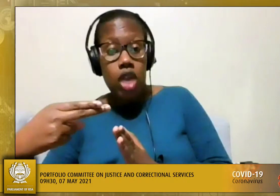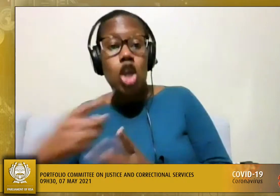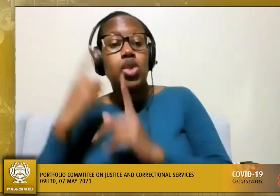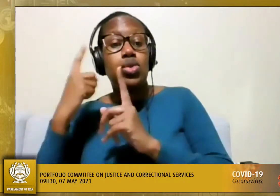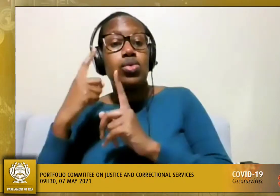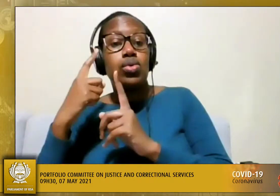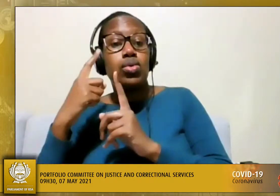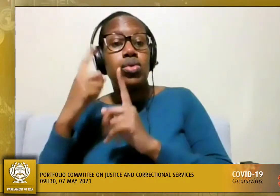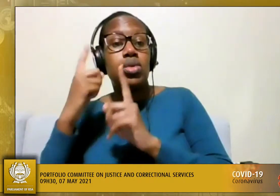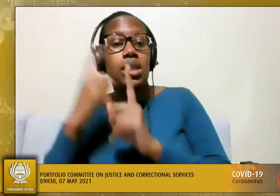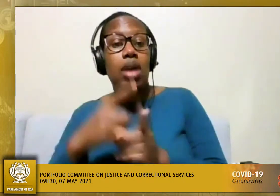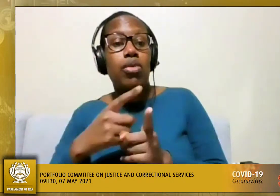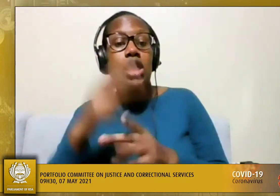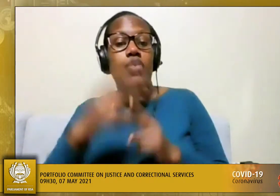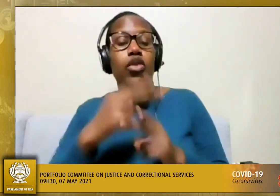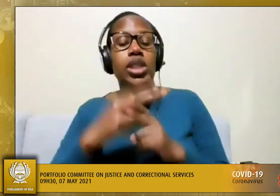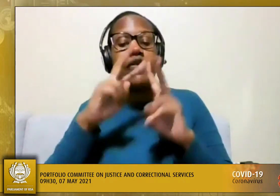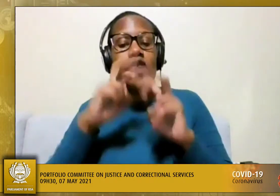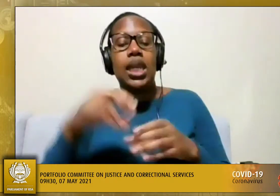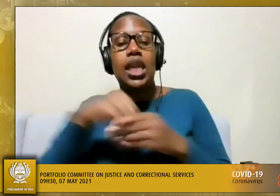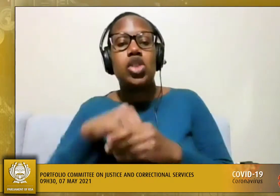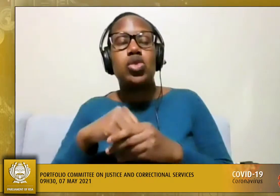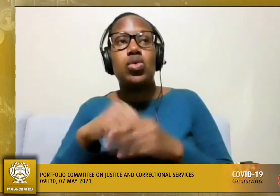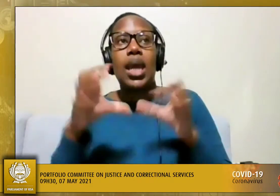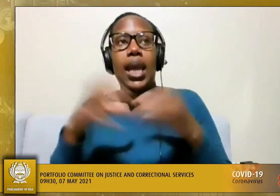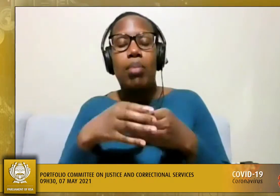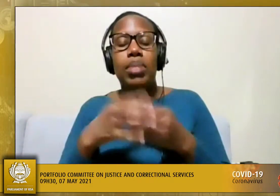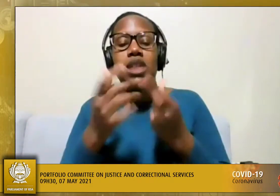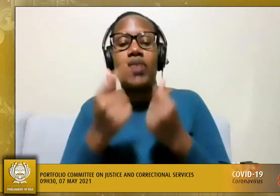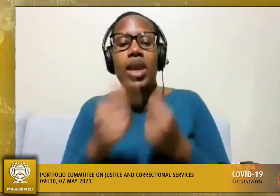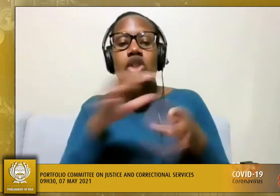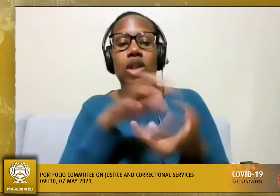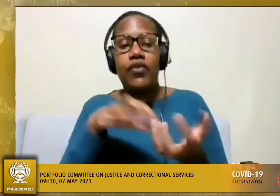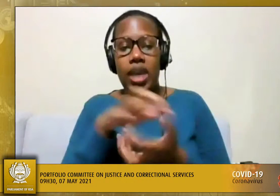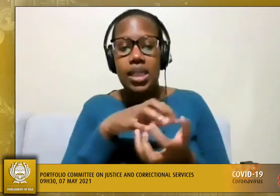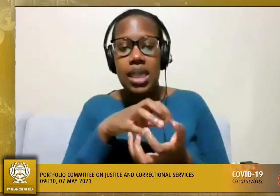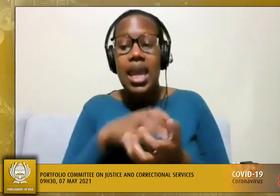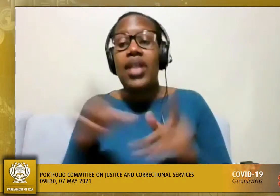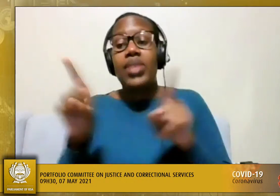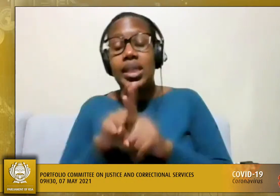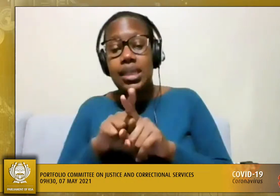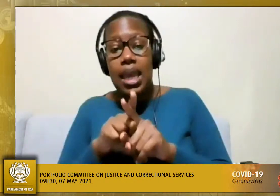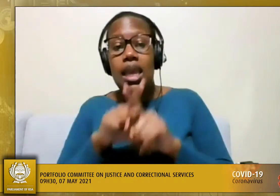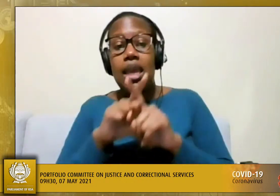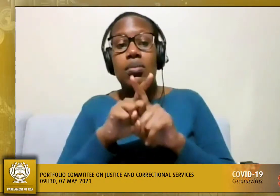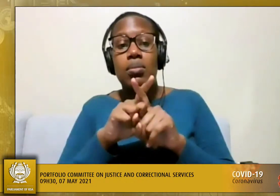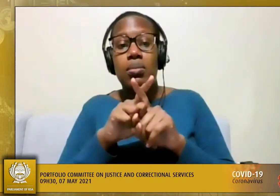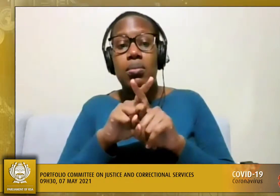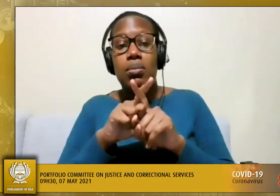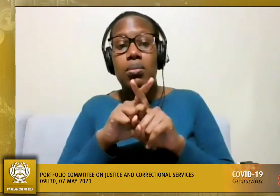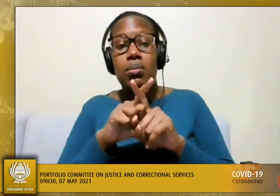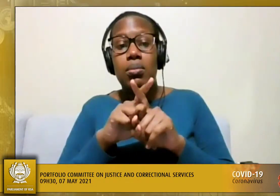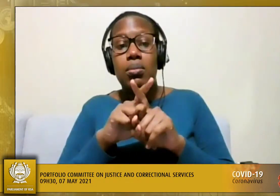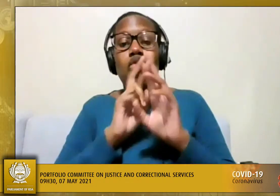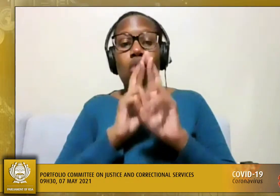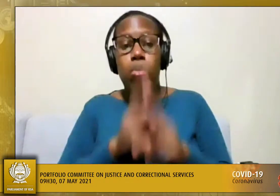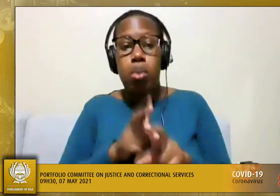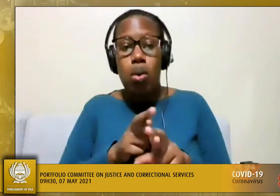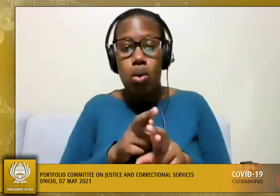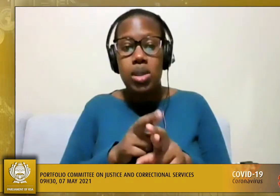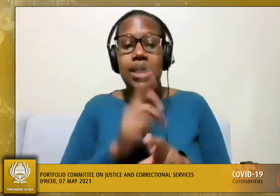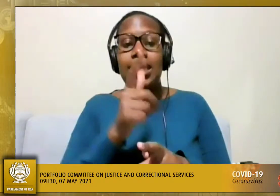forensic investigation into the company's financial affairs and that same forensic investigation the same forensic report is